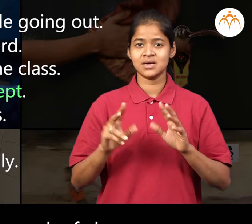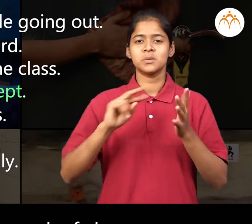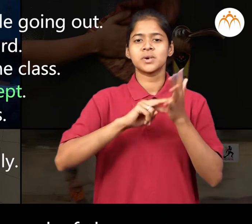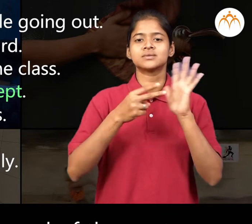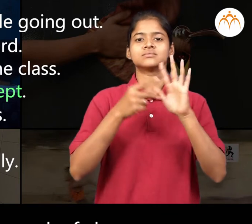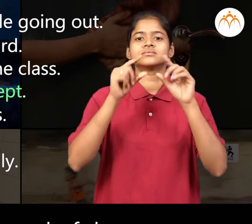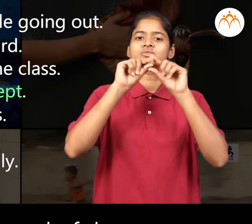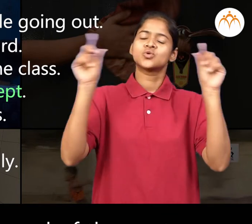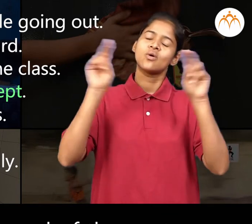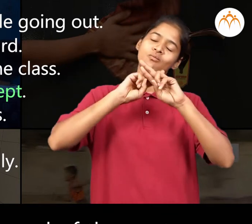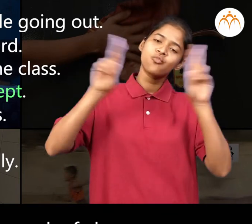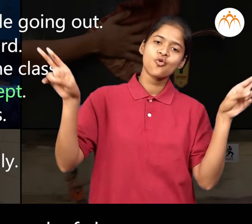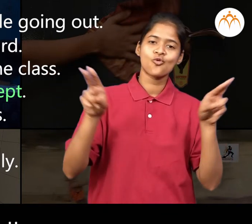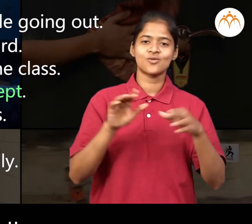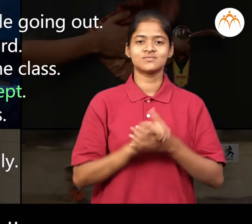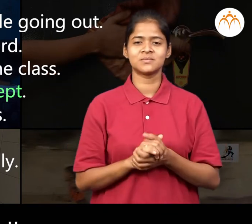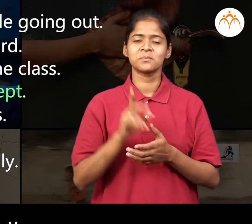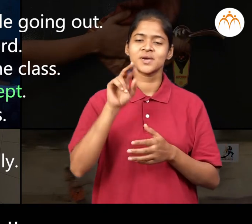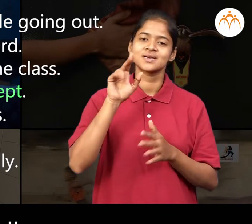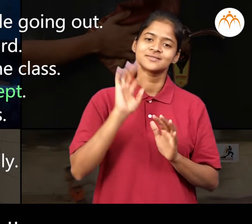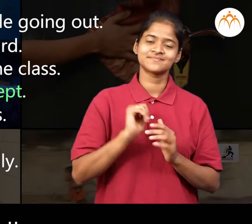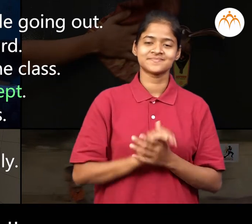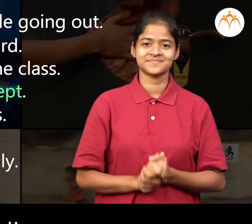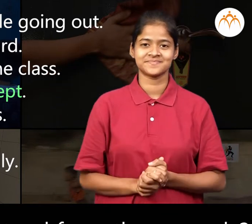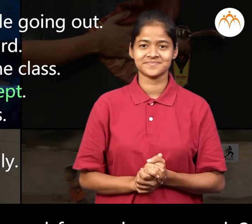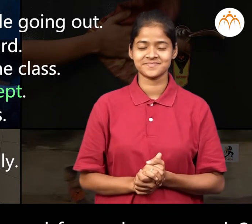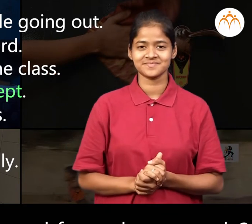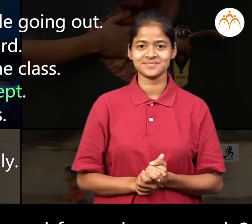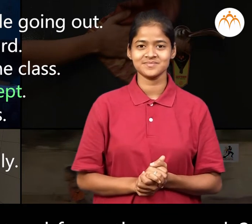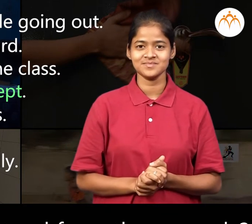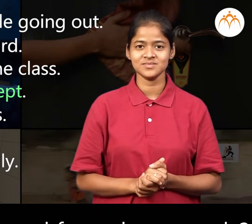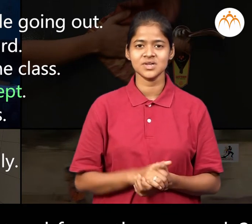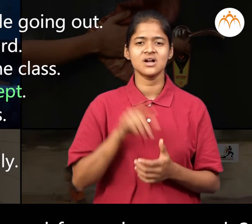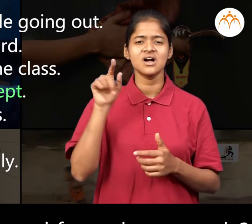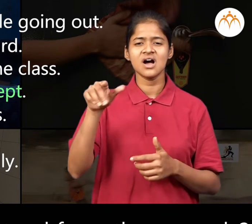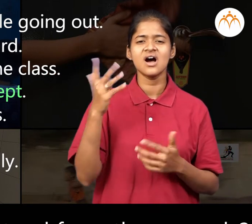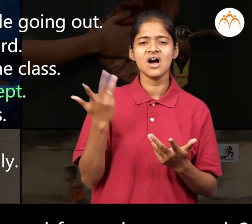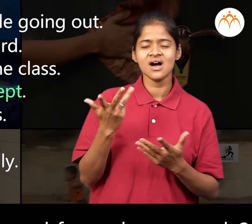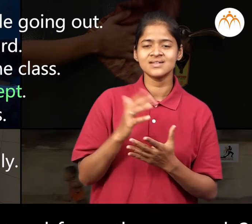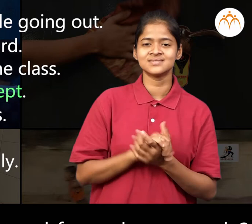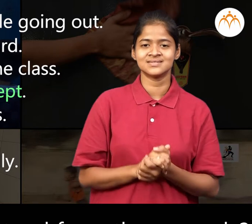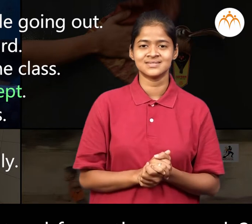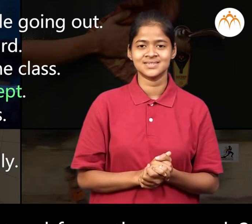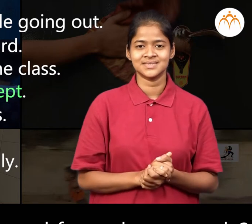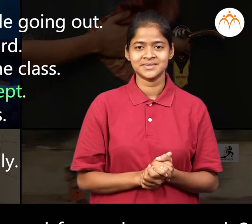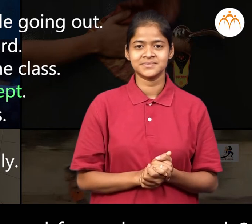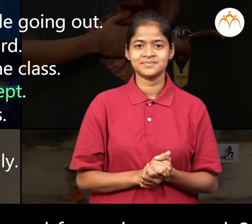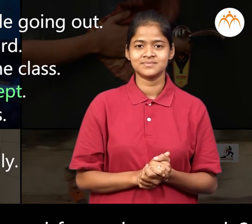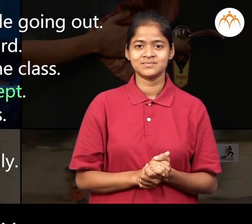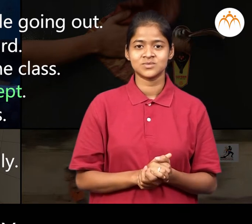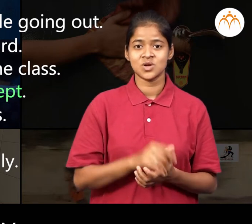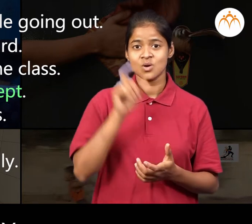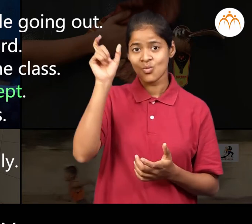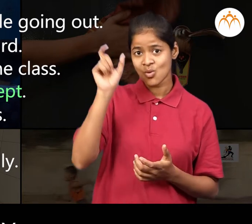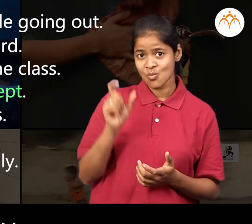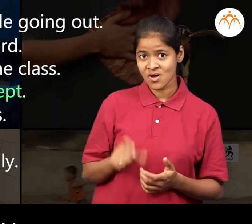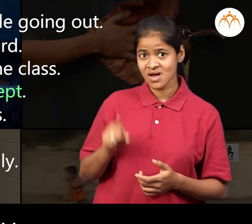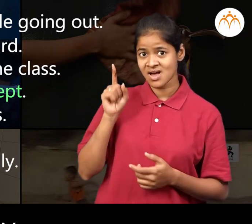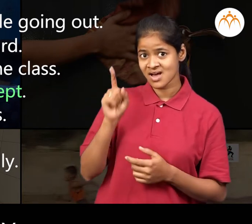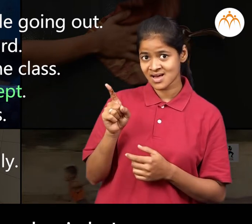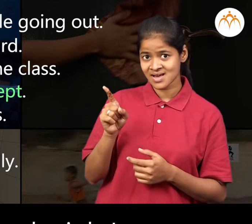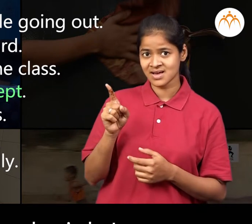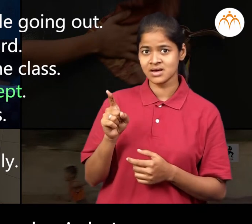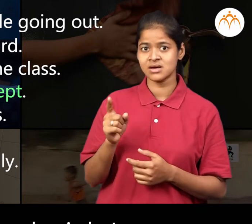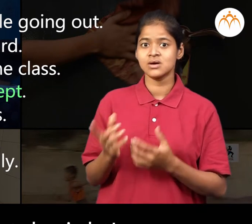at the end of the sentences. Tell me. What do we understand from these words? Yes.